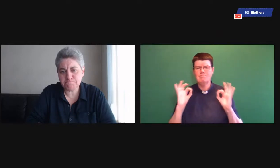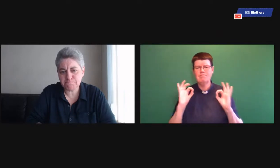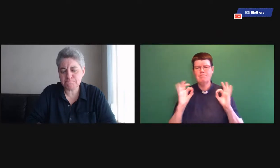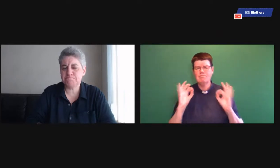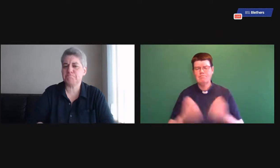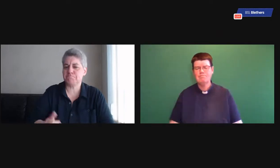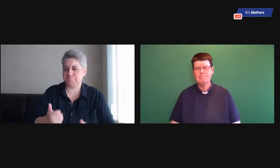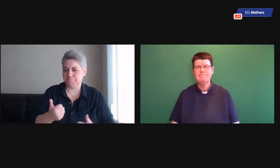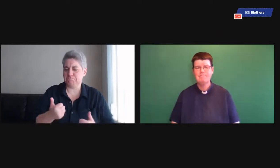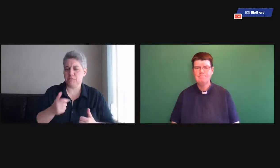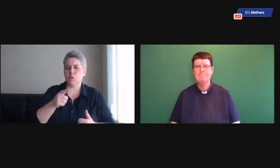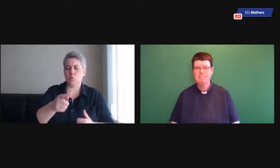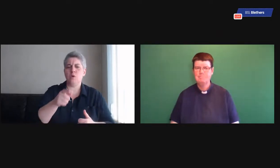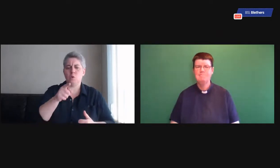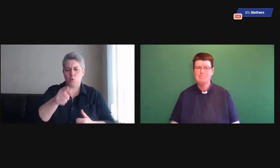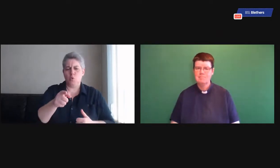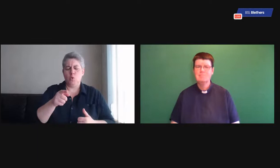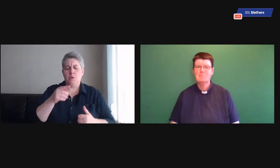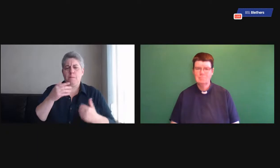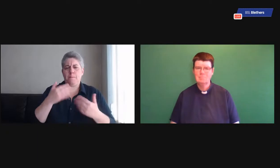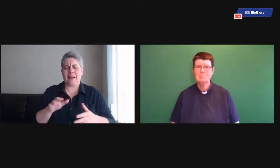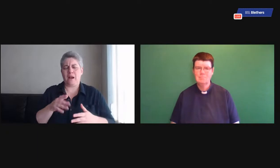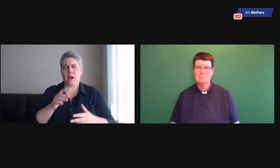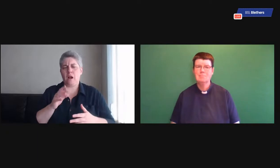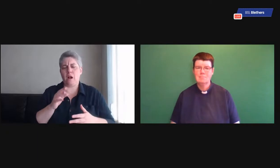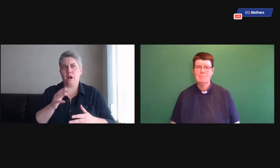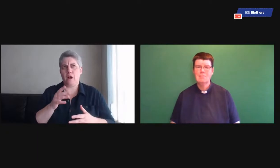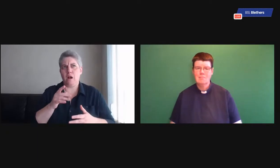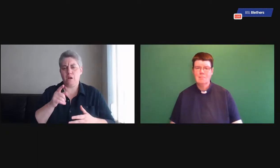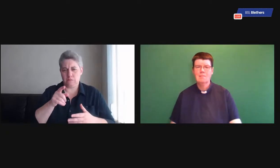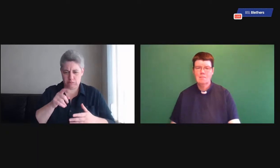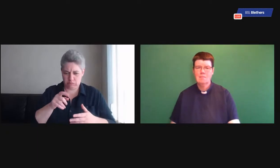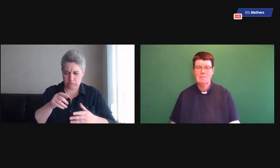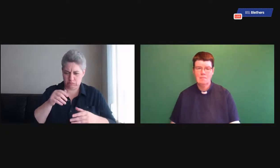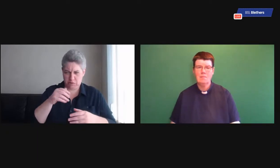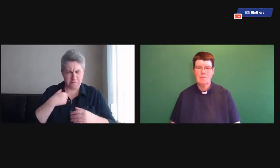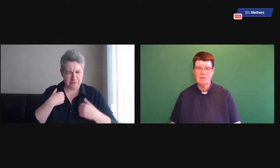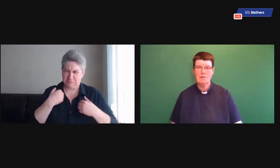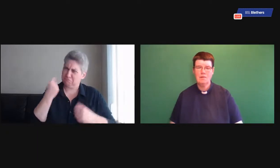so clear and in such a good order. They were really useful.